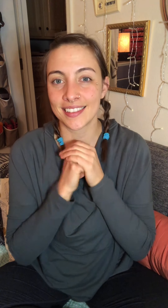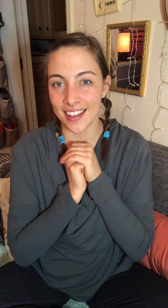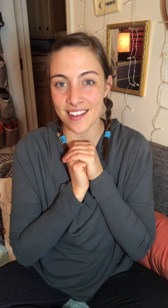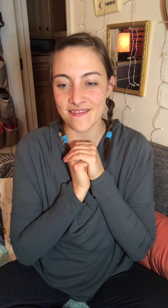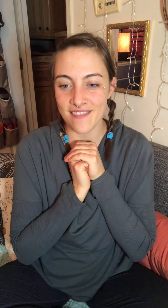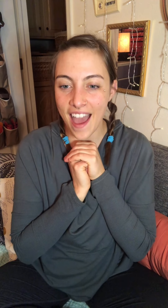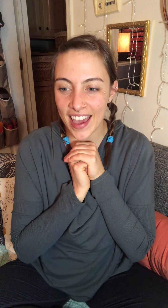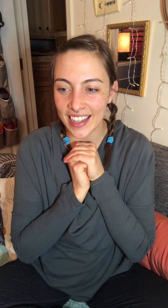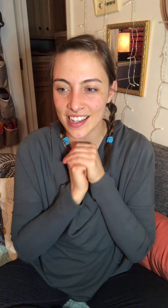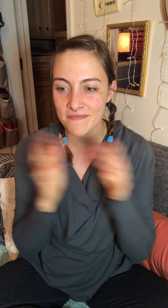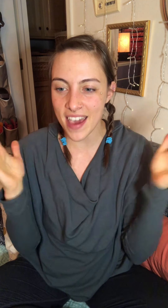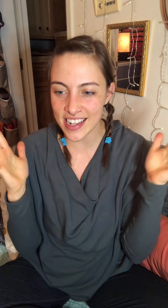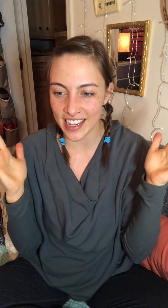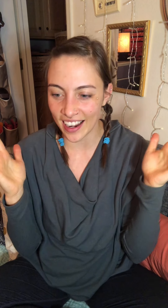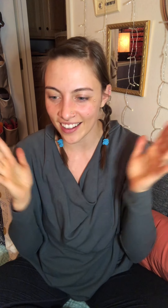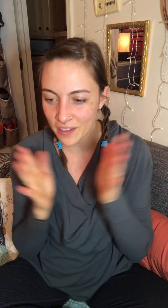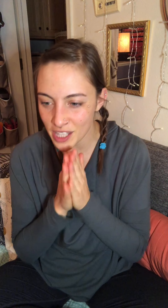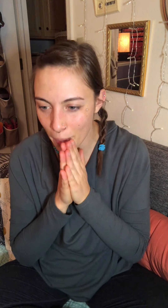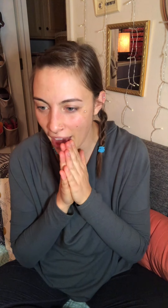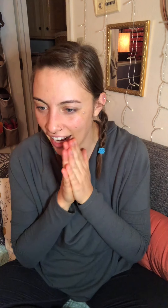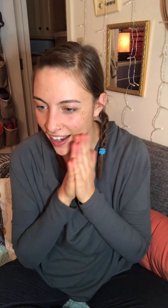All right, amazing. That was so many.